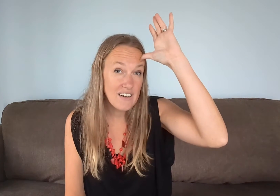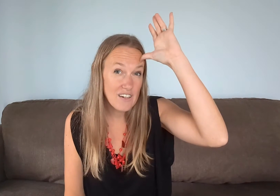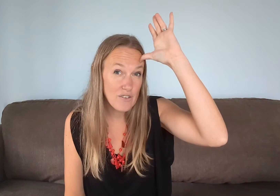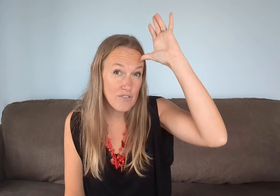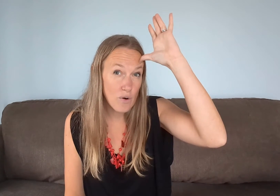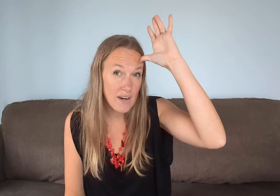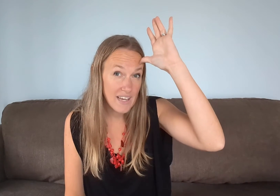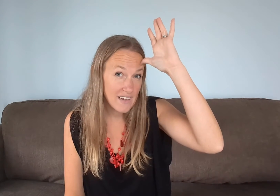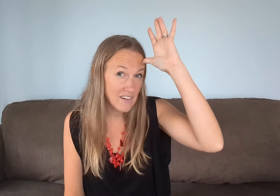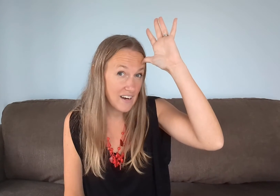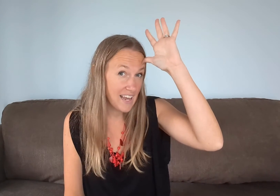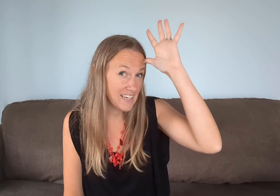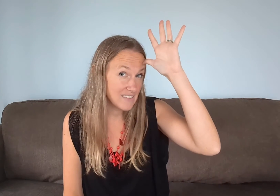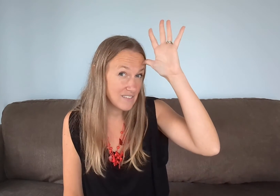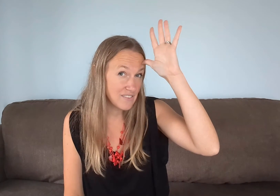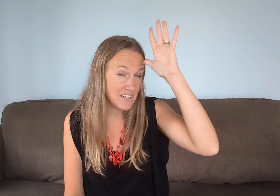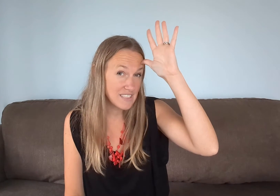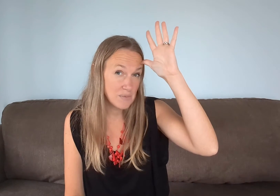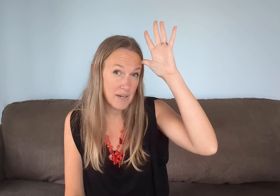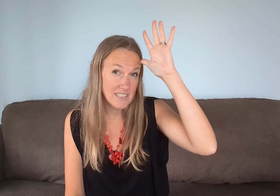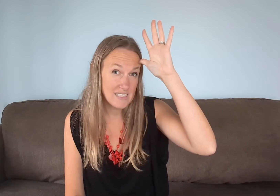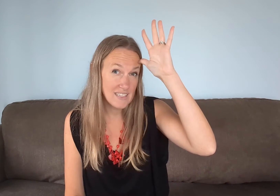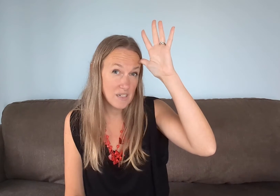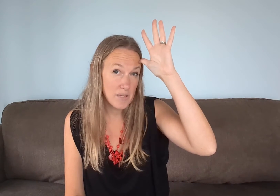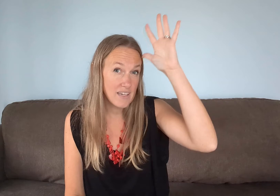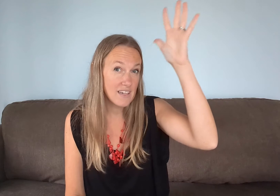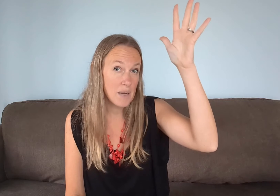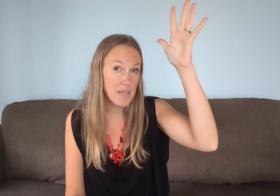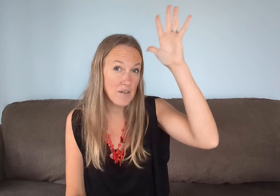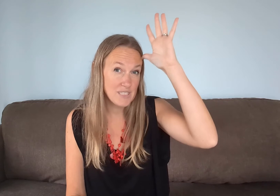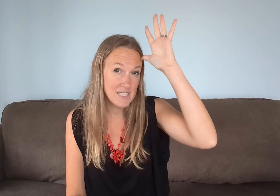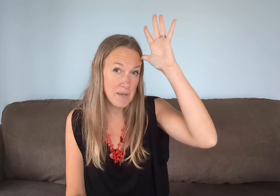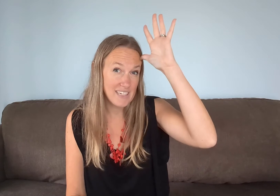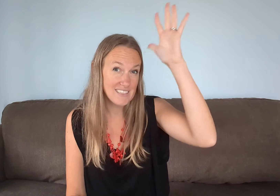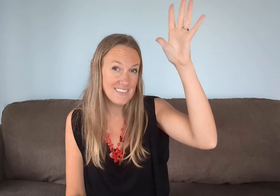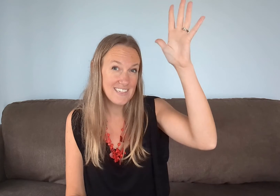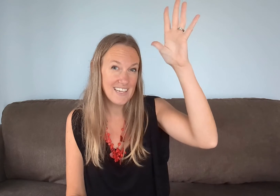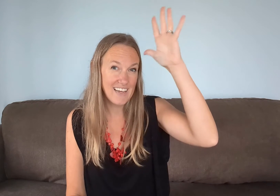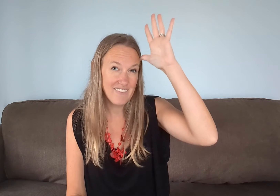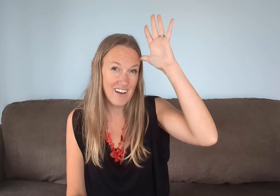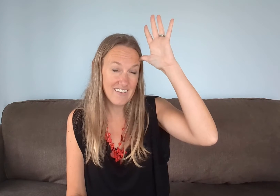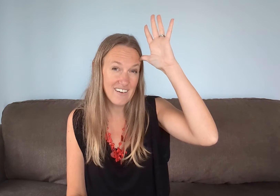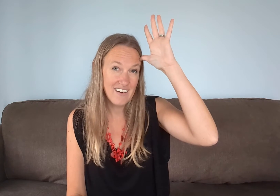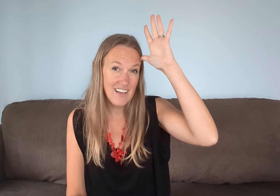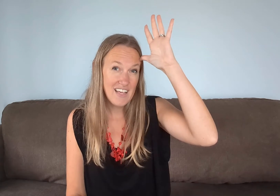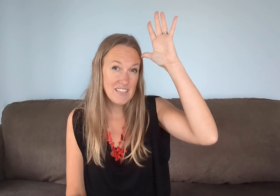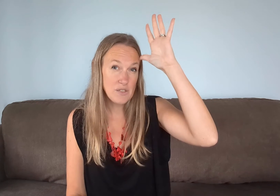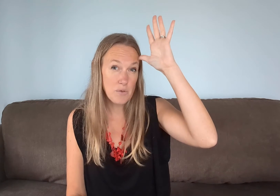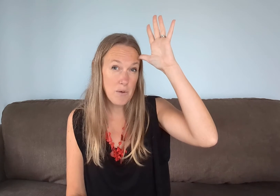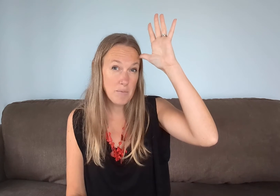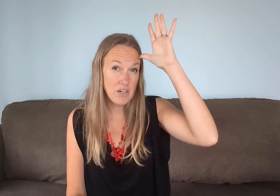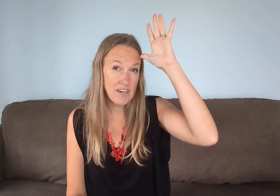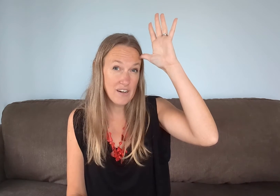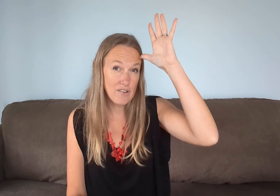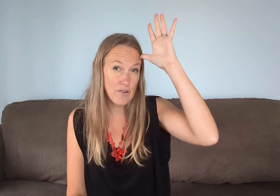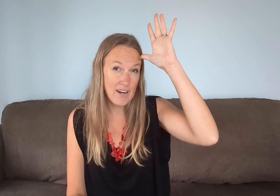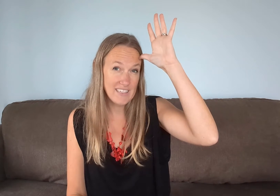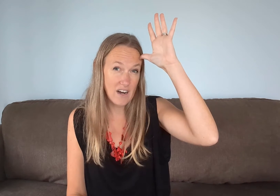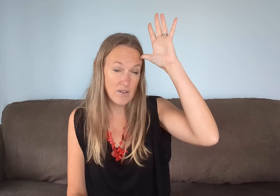at your forehead, your hand with your fingers spread just a little bit, coming out just a bit. Okay, Father. So remember, you're here at your forehead always